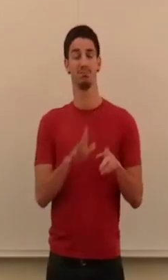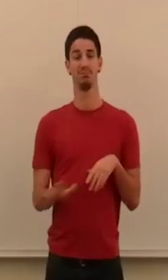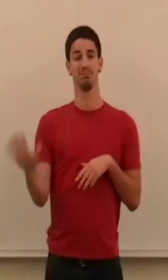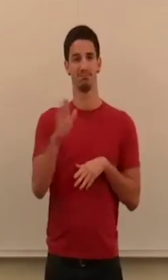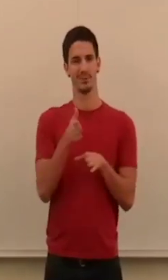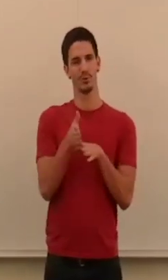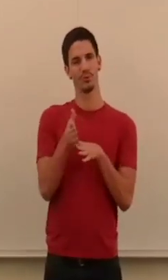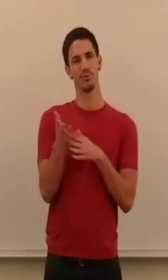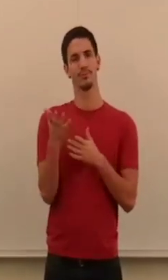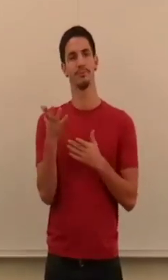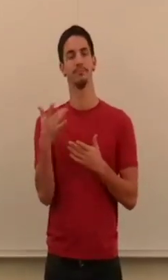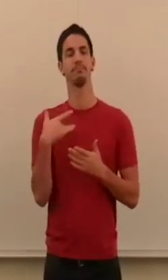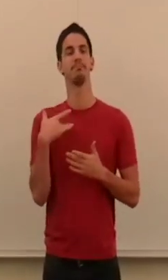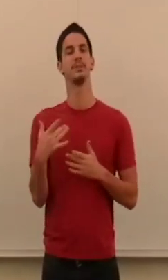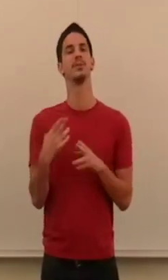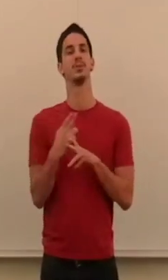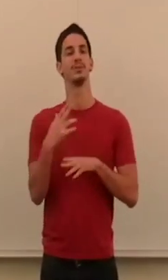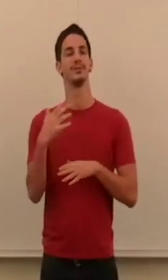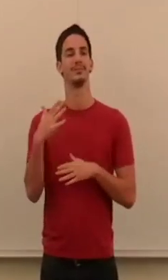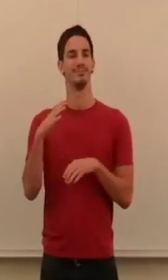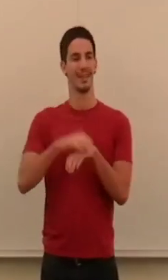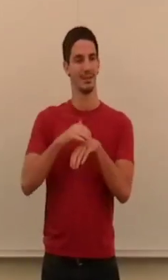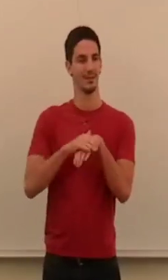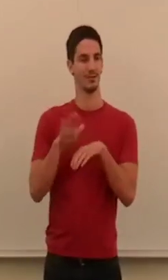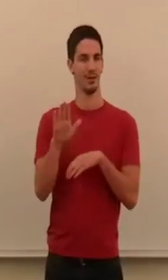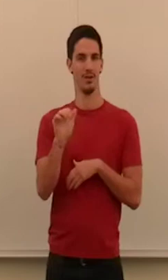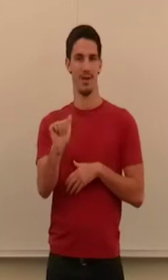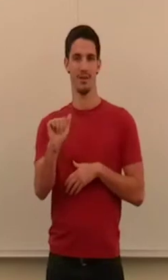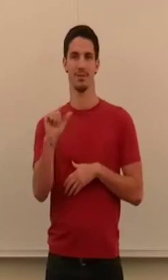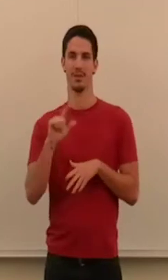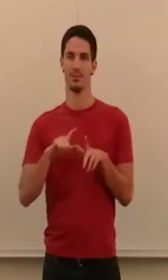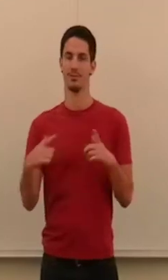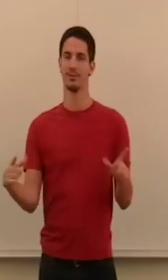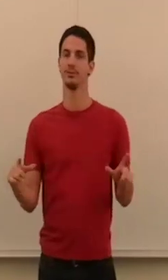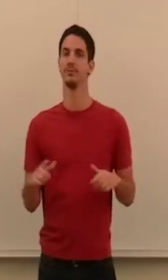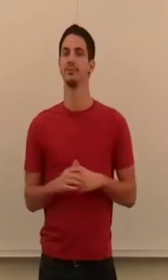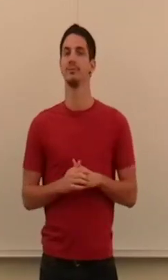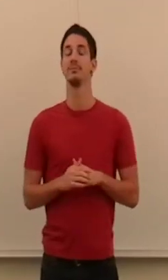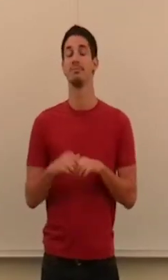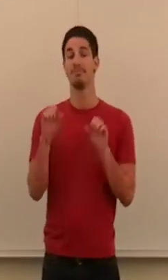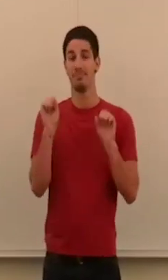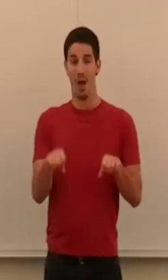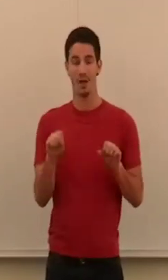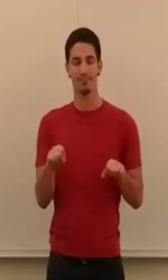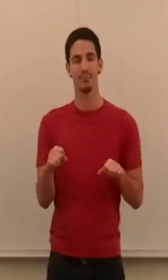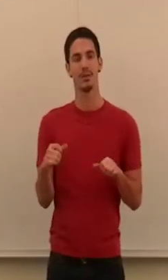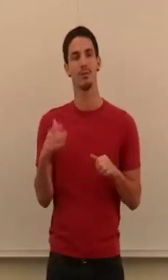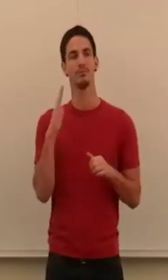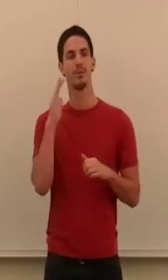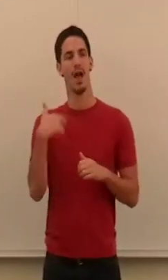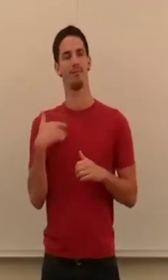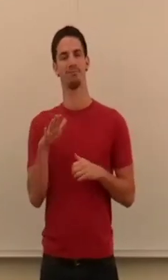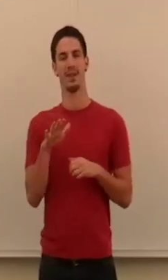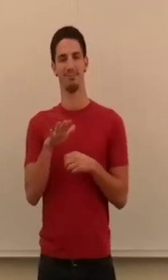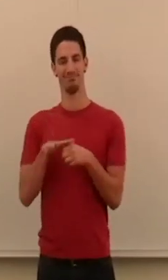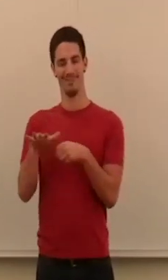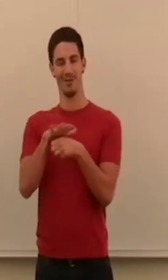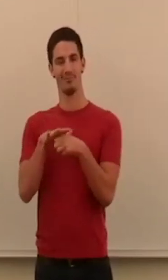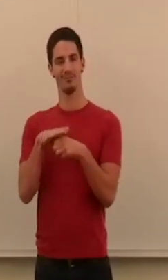Canada use English as their A language. While possibly having a regional accent, no one would doubt that you are a